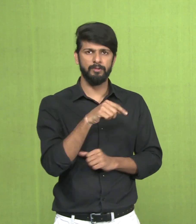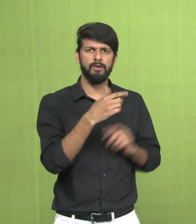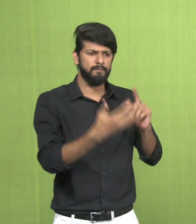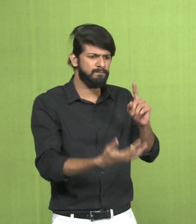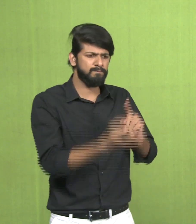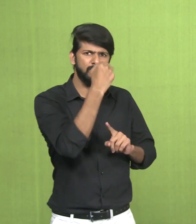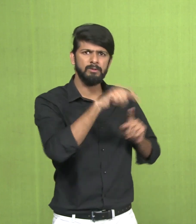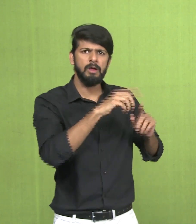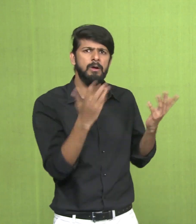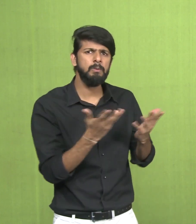Second answer,